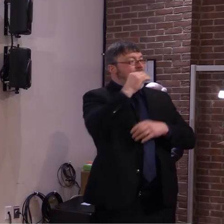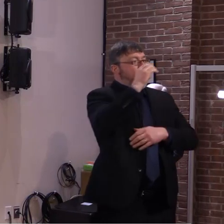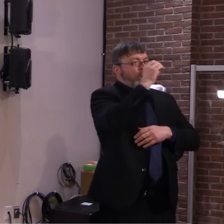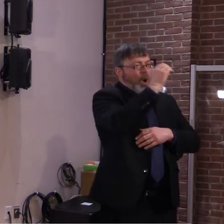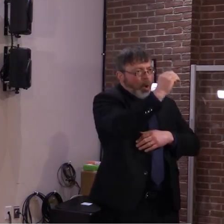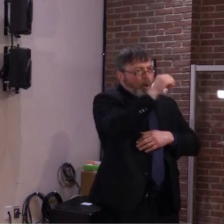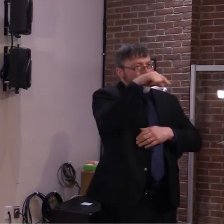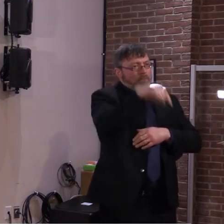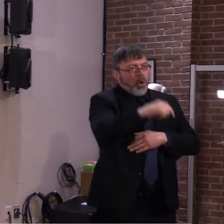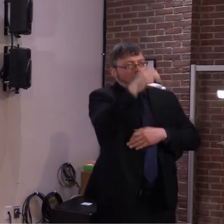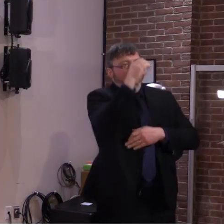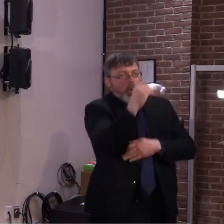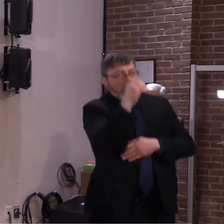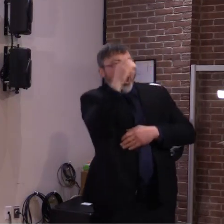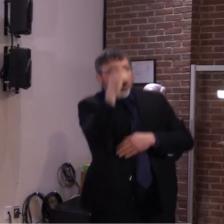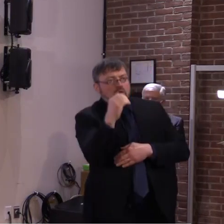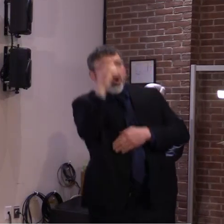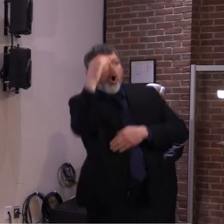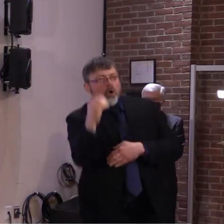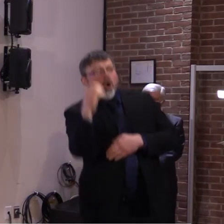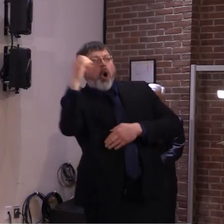diminishing.